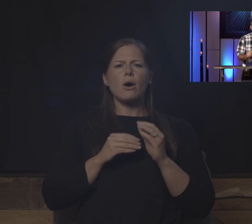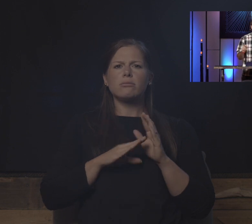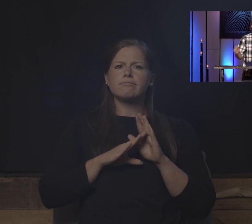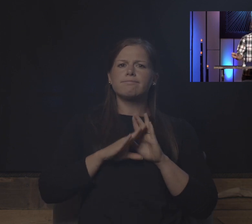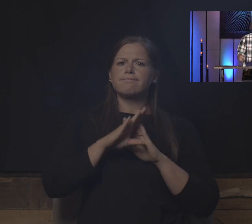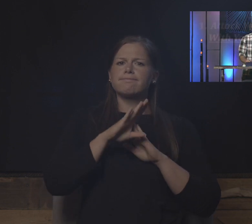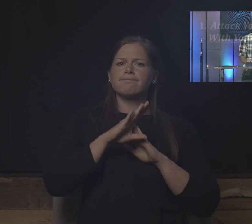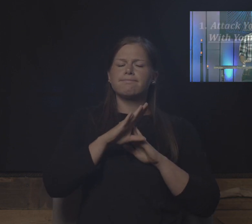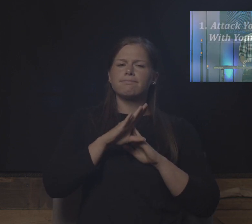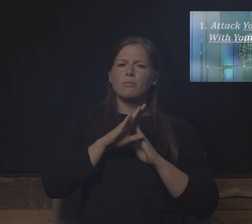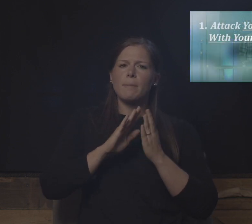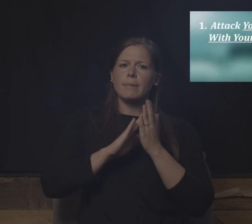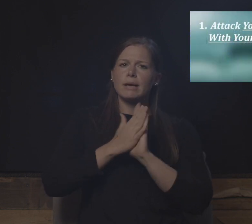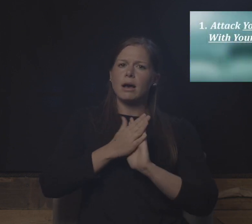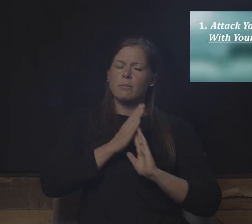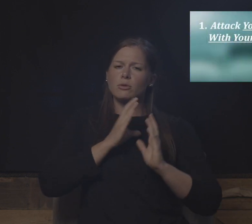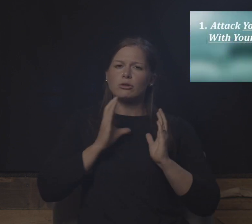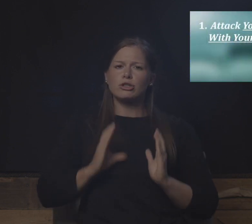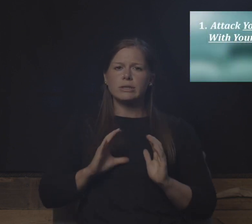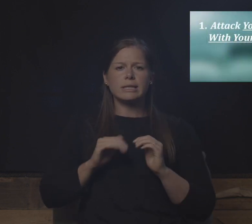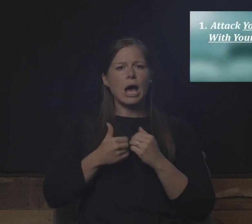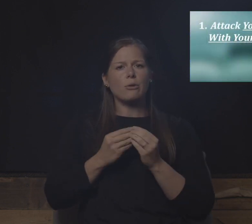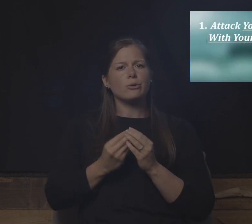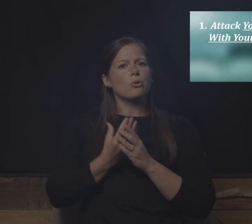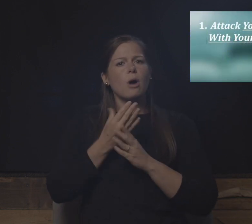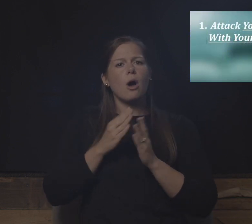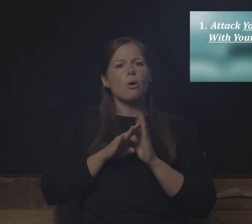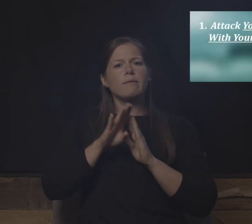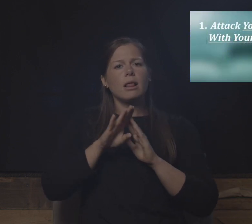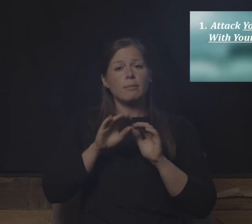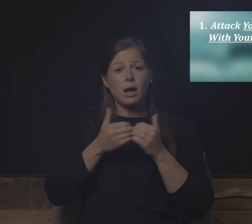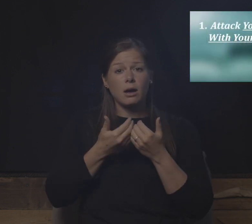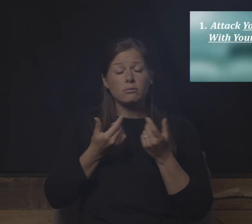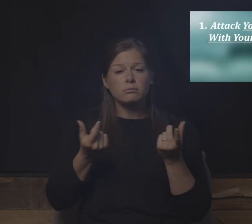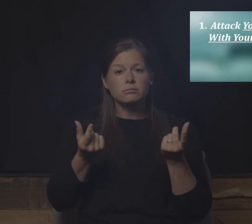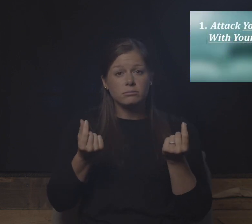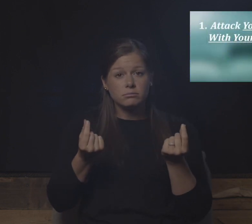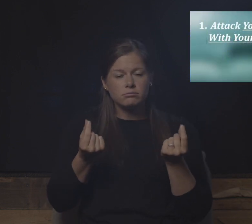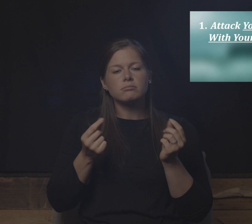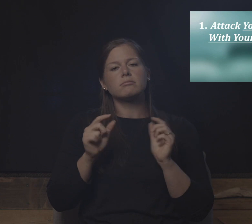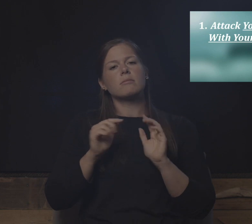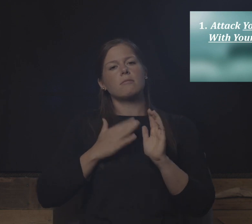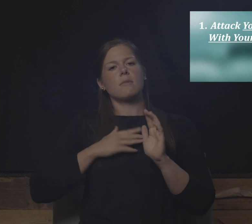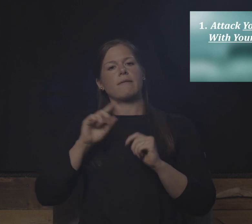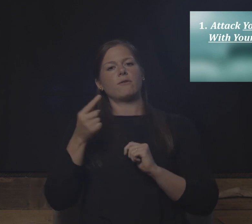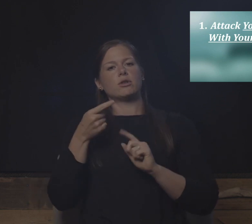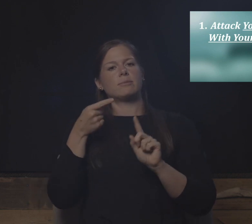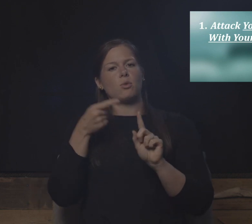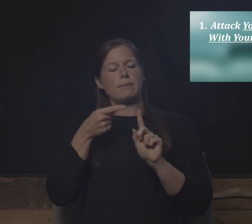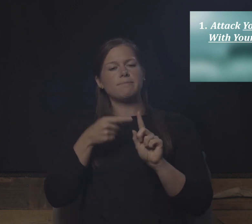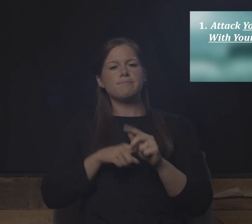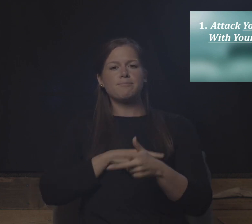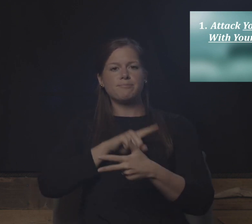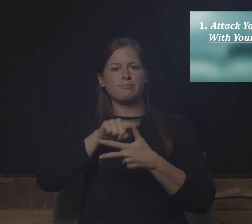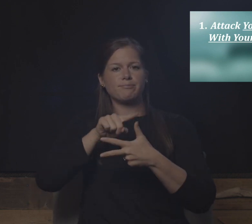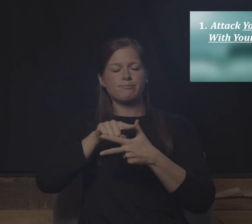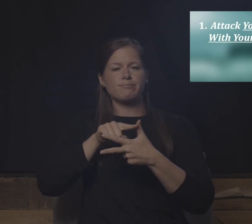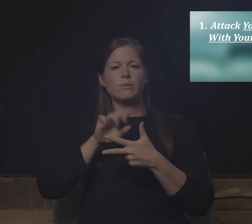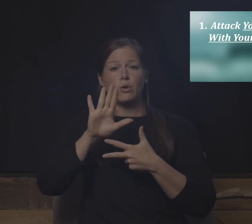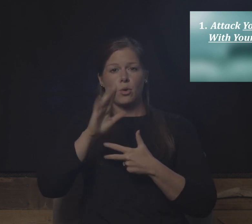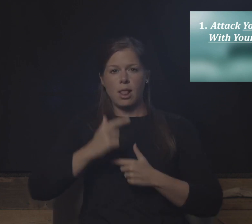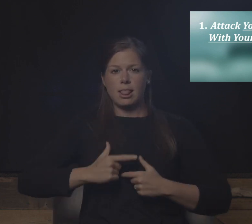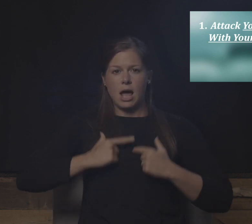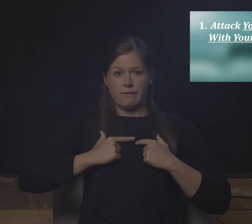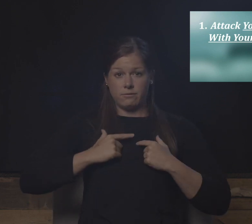your pride with your past. Attack your pride with your past. What was your life like before you were